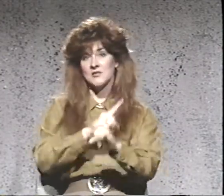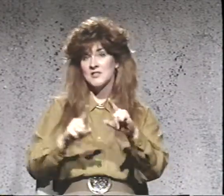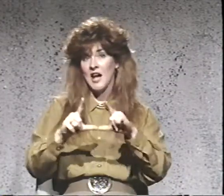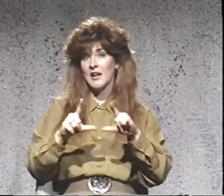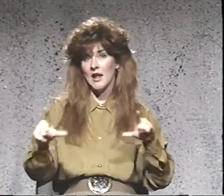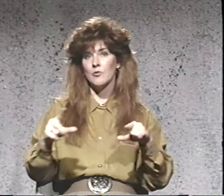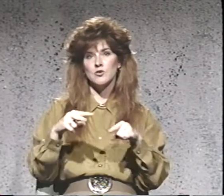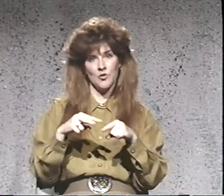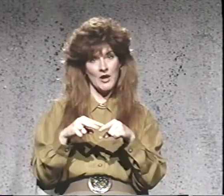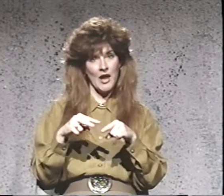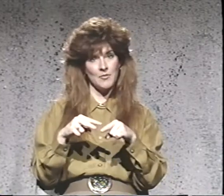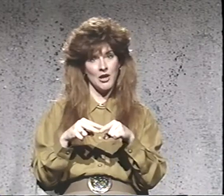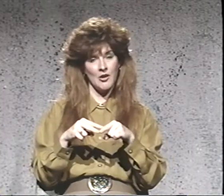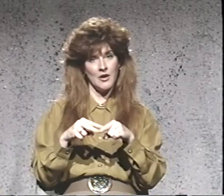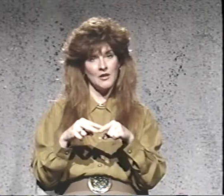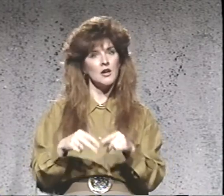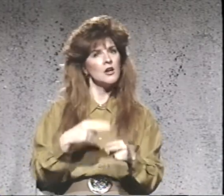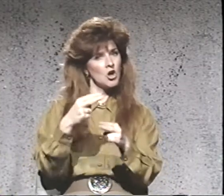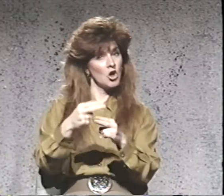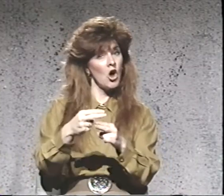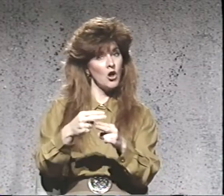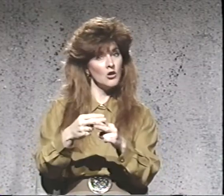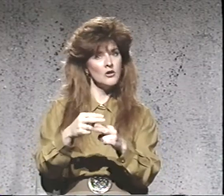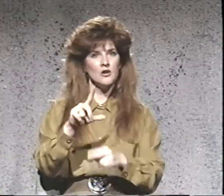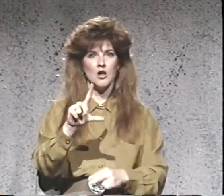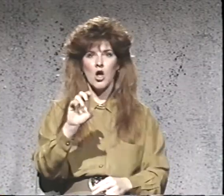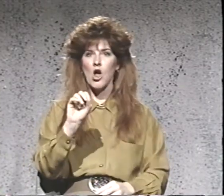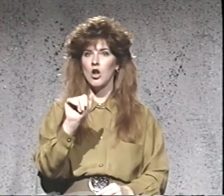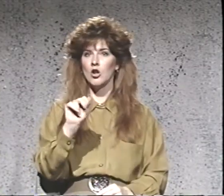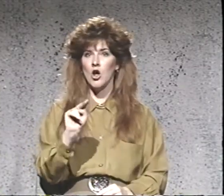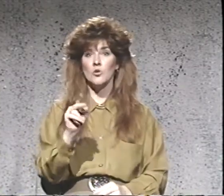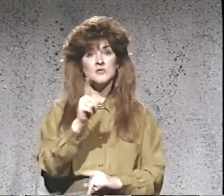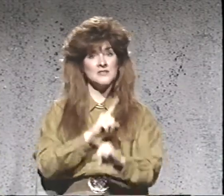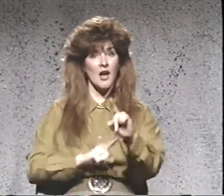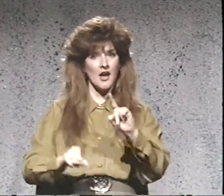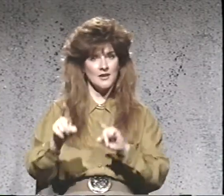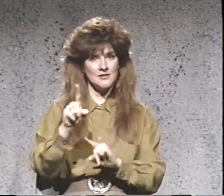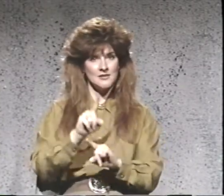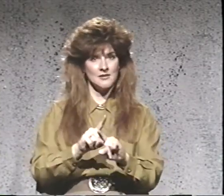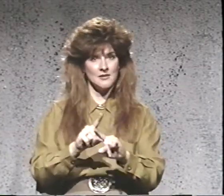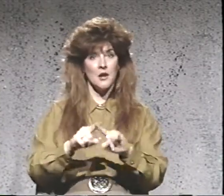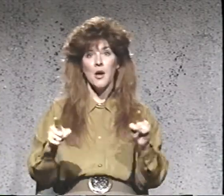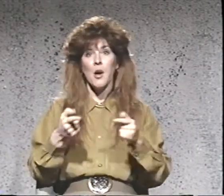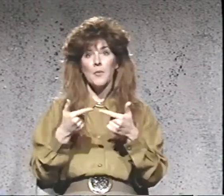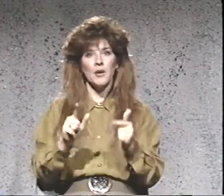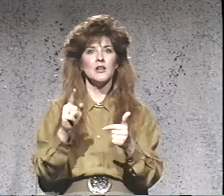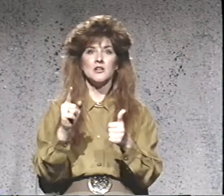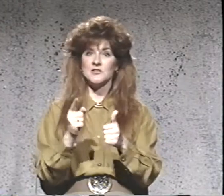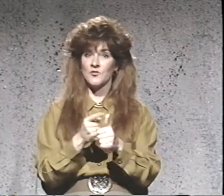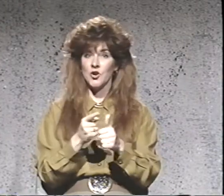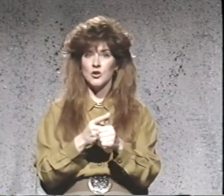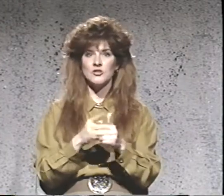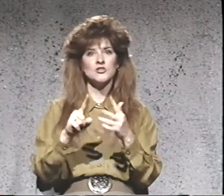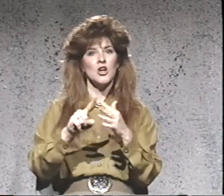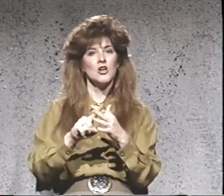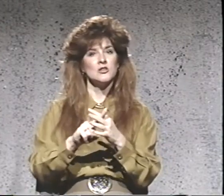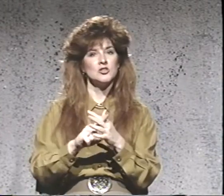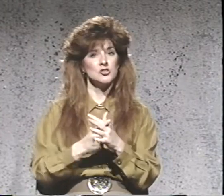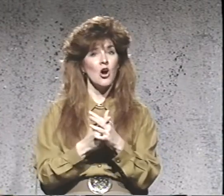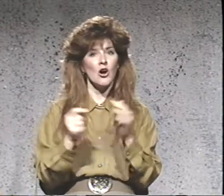sign language vocabulary, called loan signs. But let's first start with